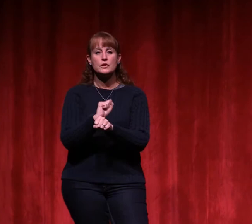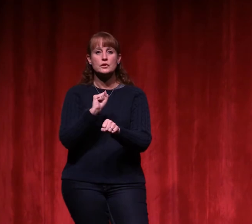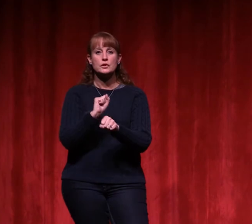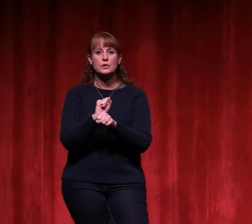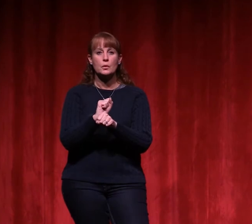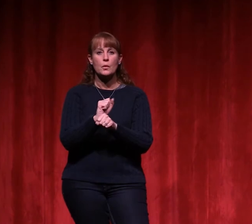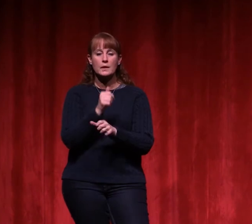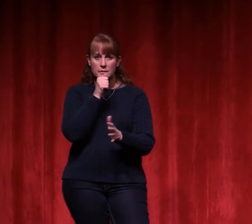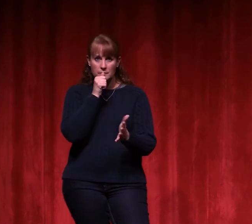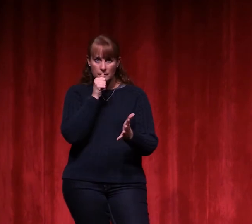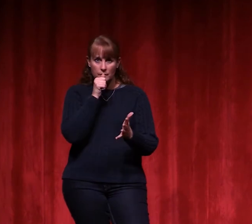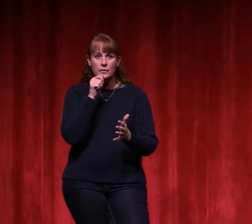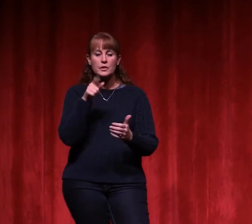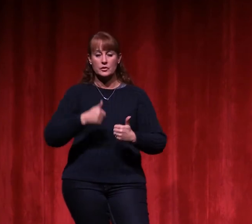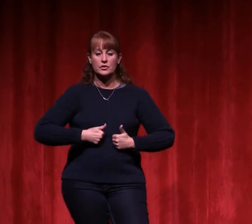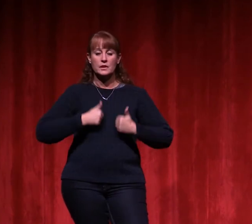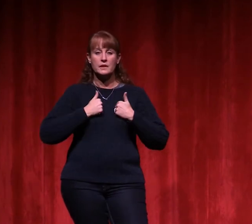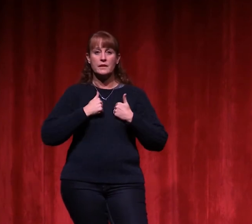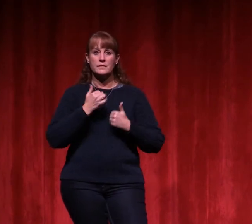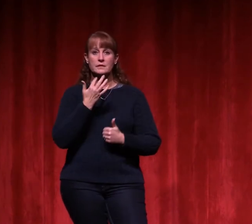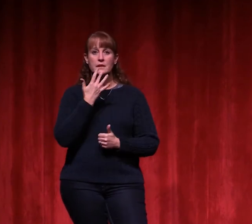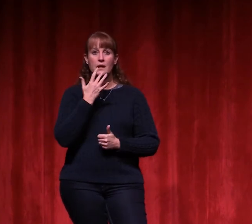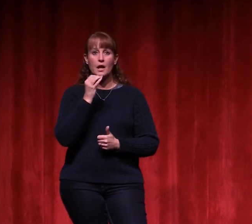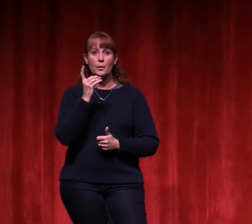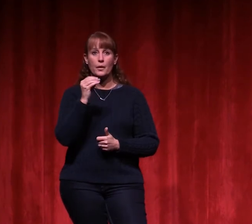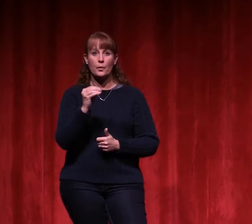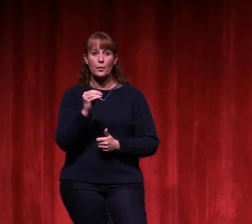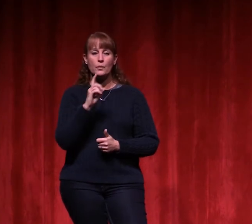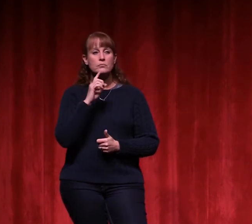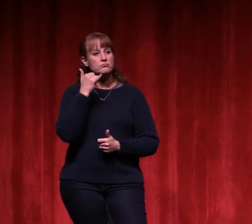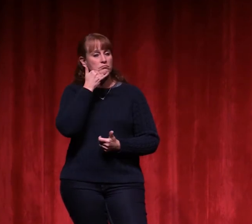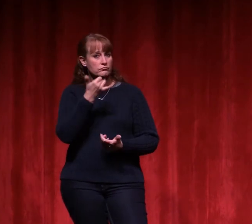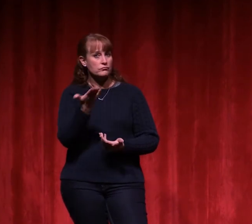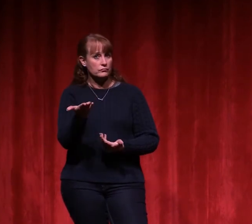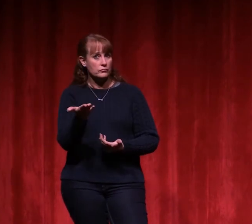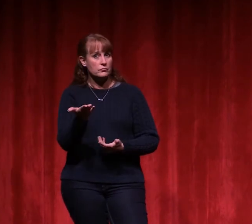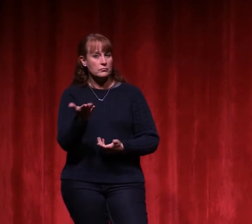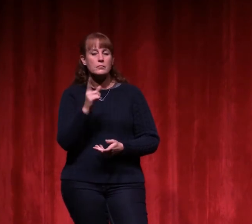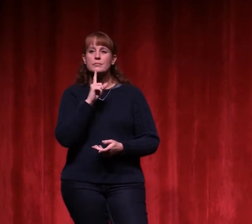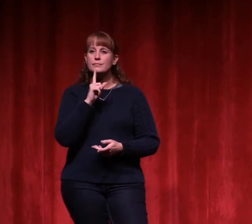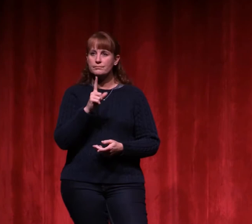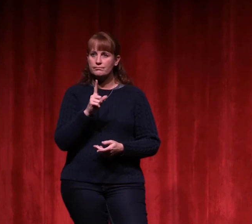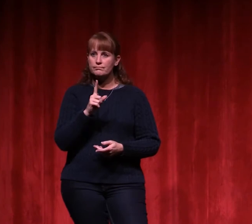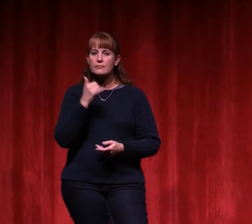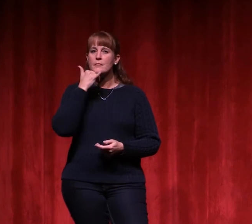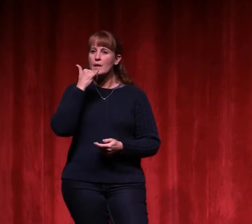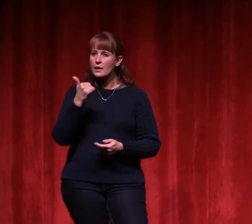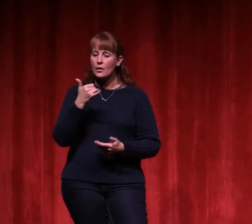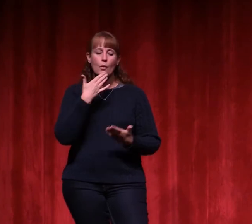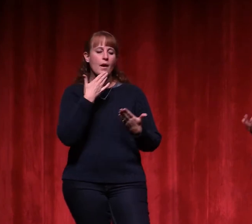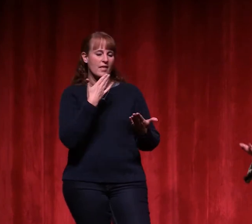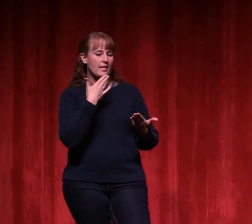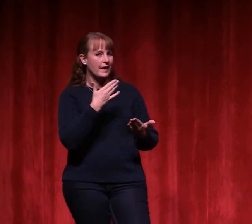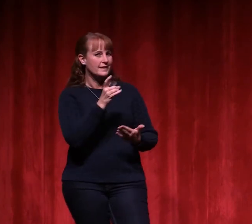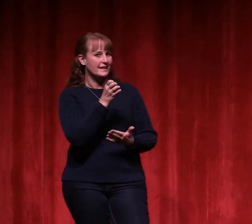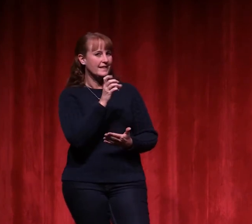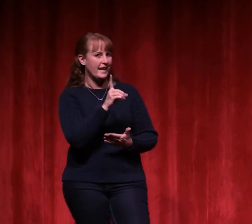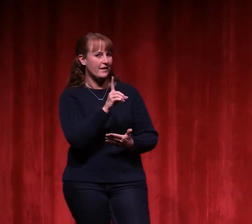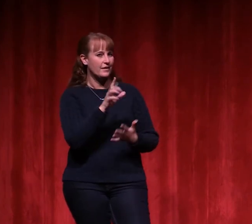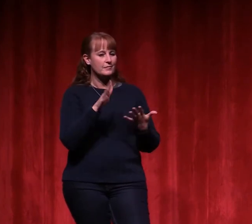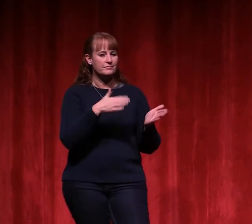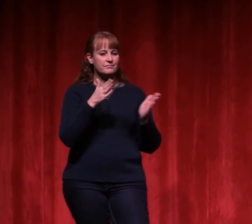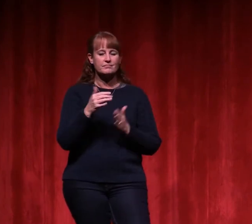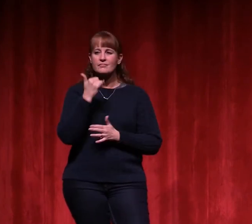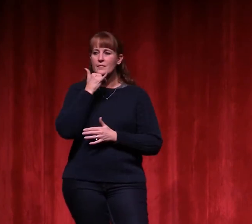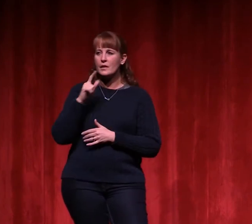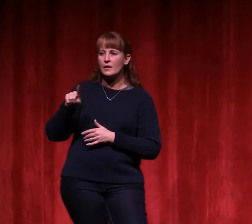the scenes. She lives in Colorado, so give her a call. And so I did. I thanked David very much, and I called Susan